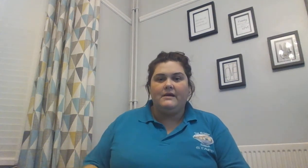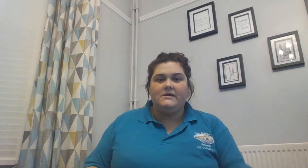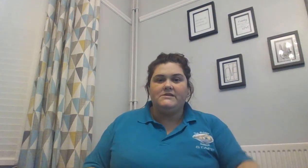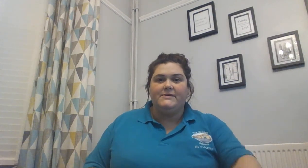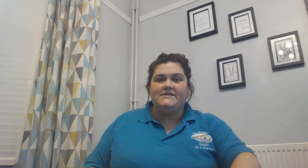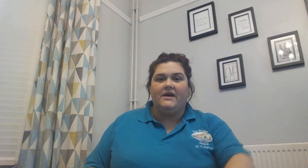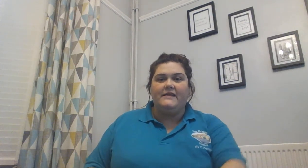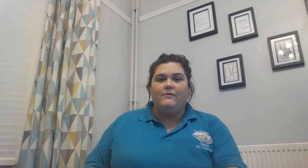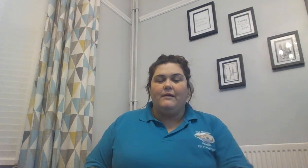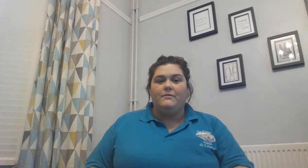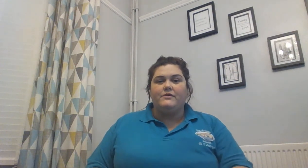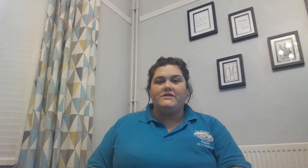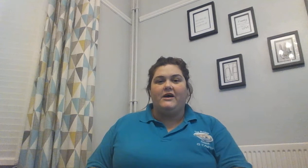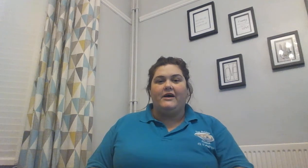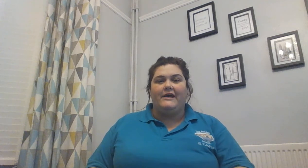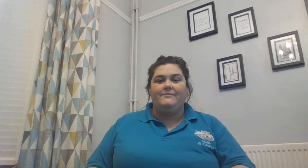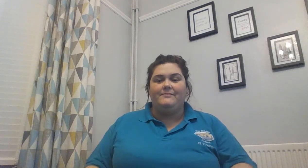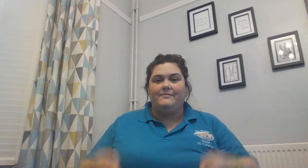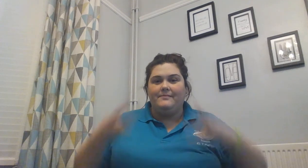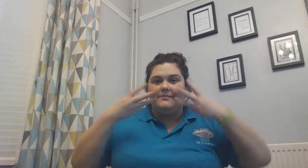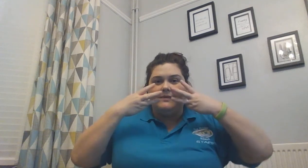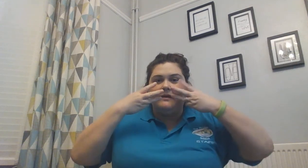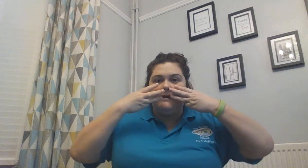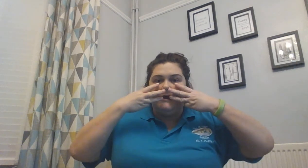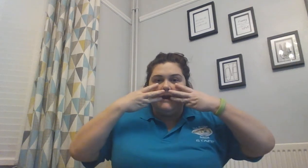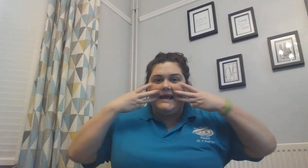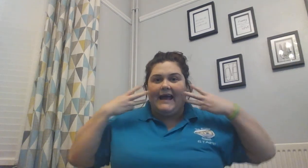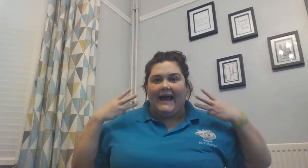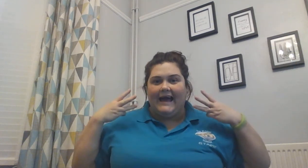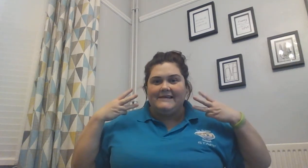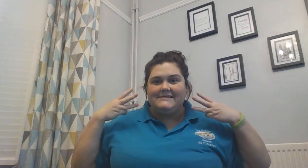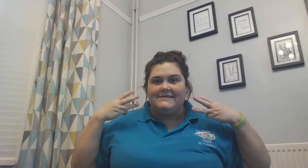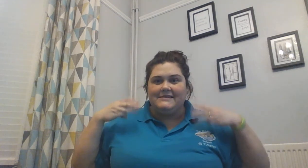Shall we sign that one more time? Cat.